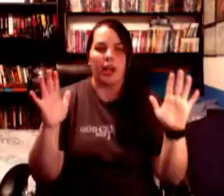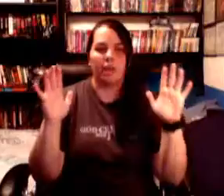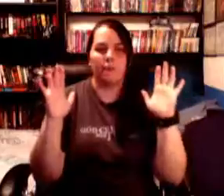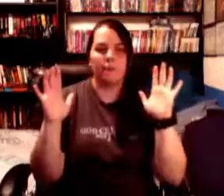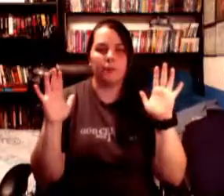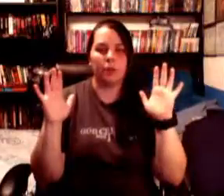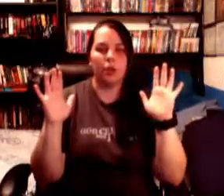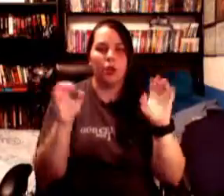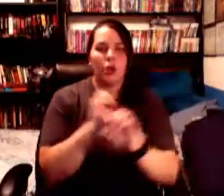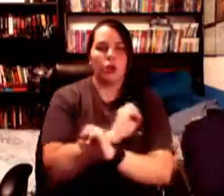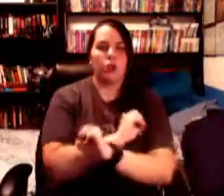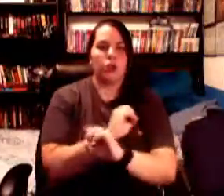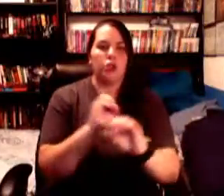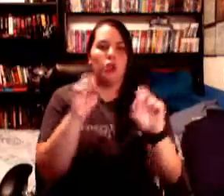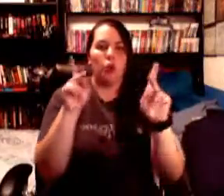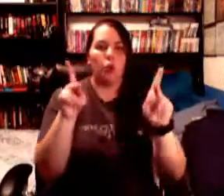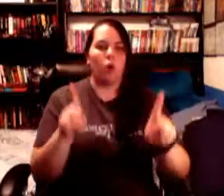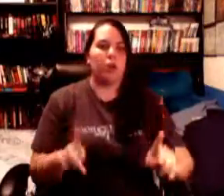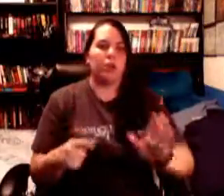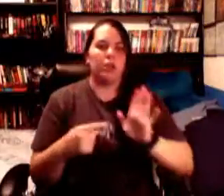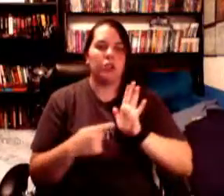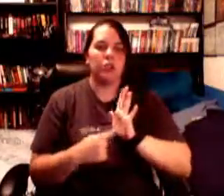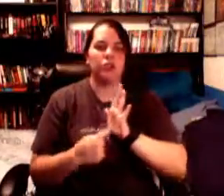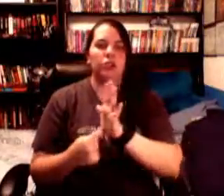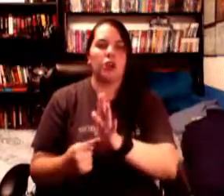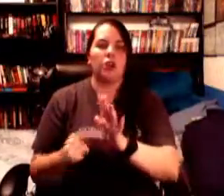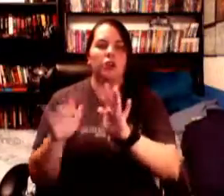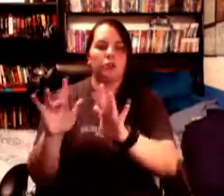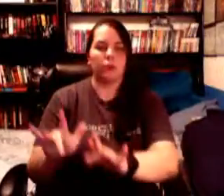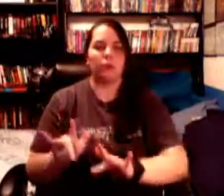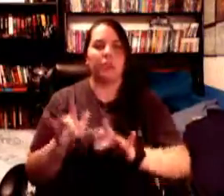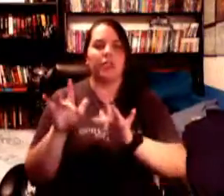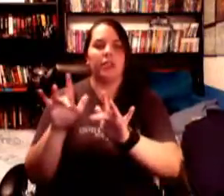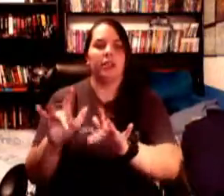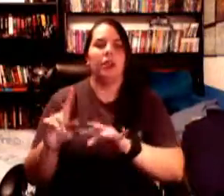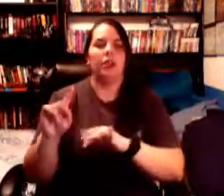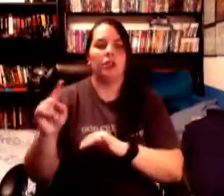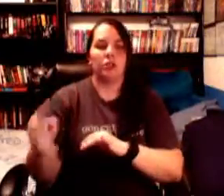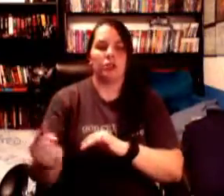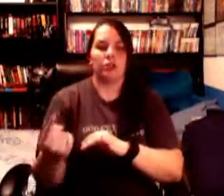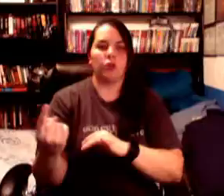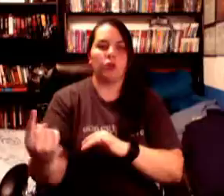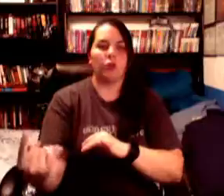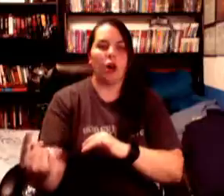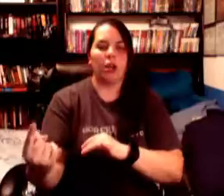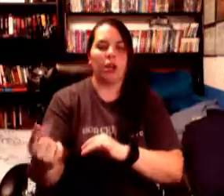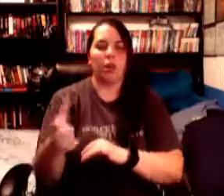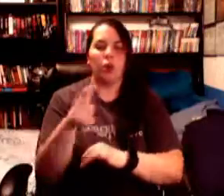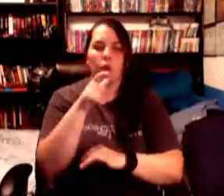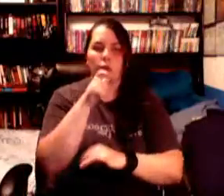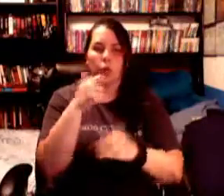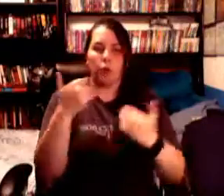crucified. No one showed mercy to the one